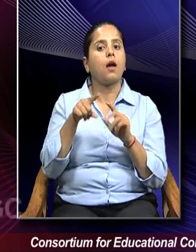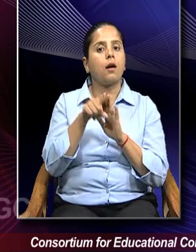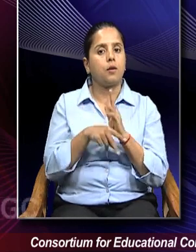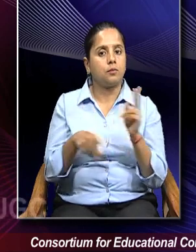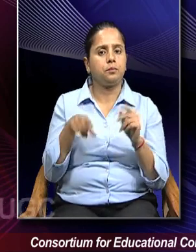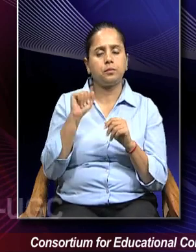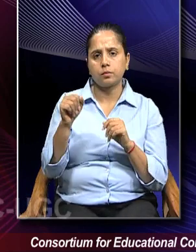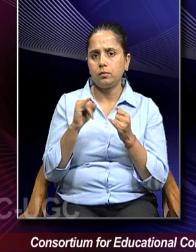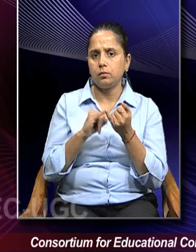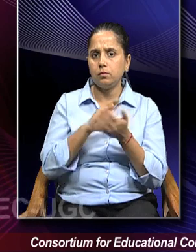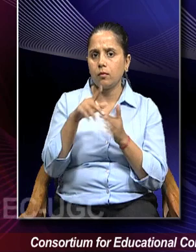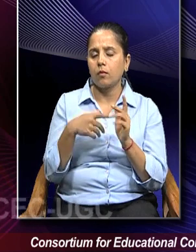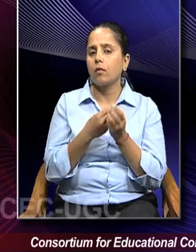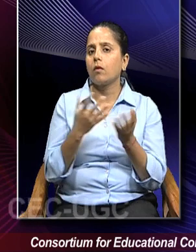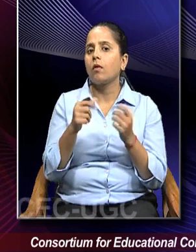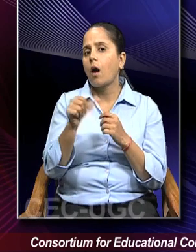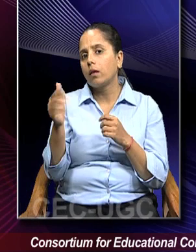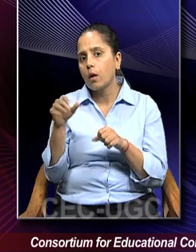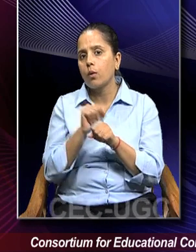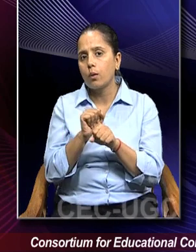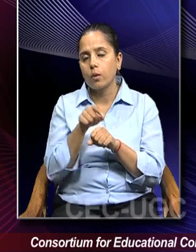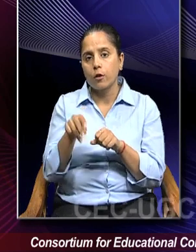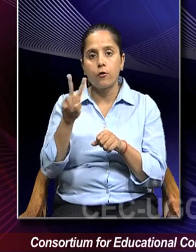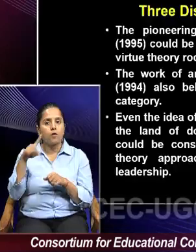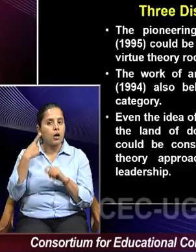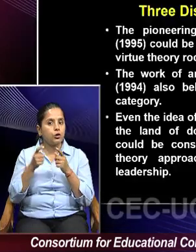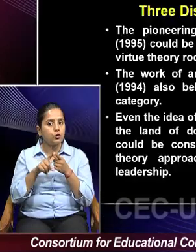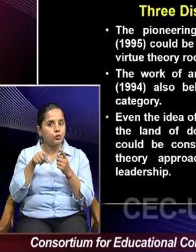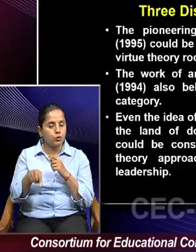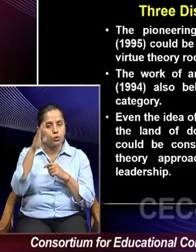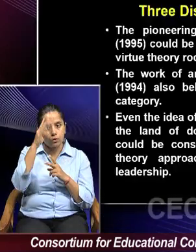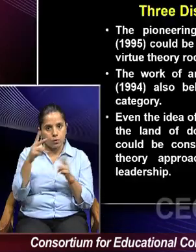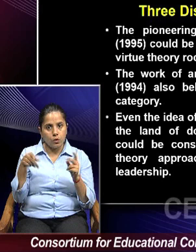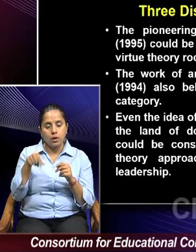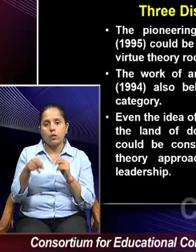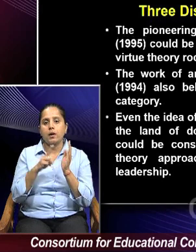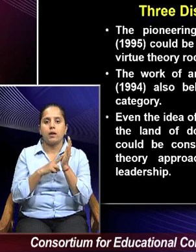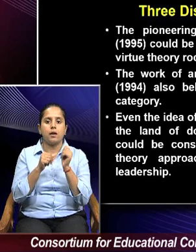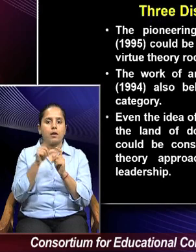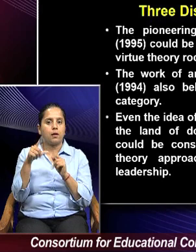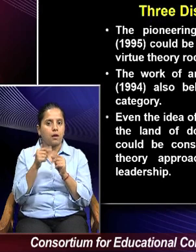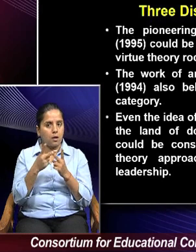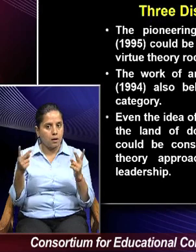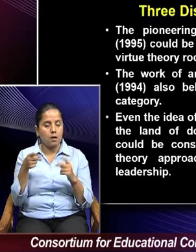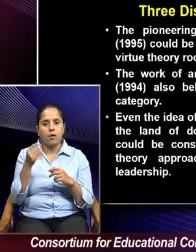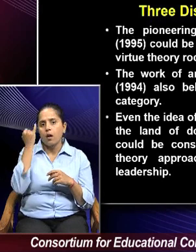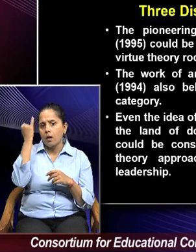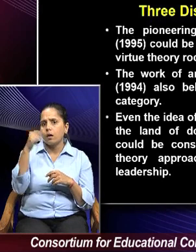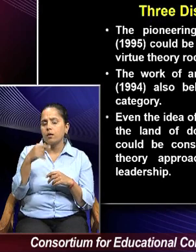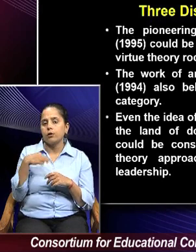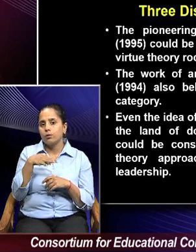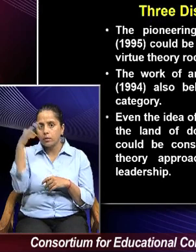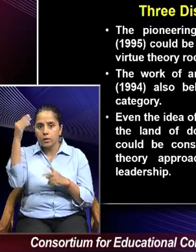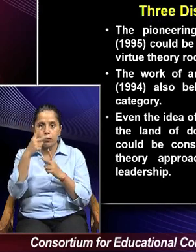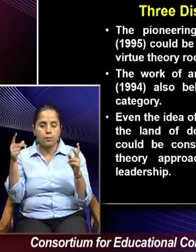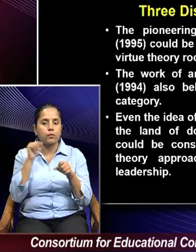another scholar is there which talks about the virtue theory, and it is by Matthias, and even the idea of spirituality